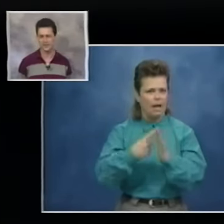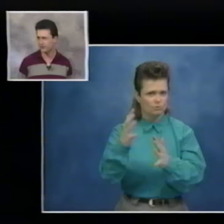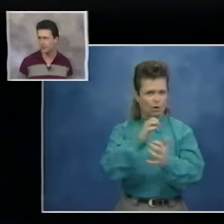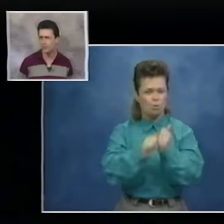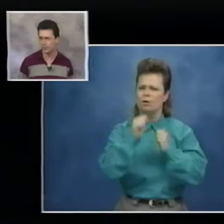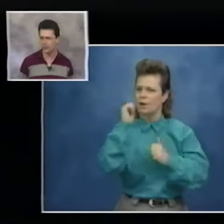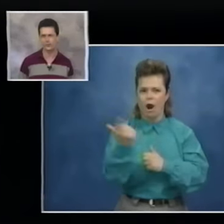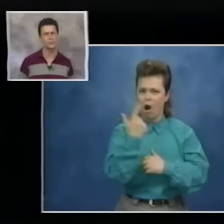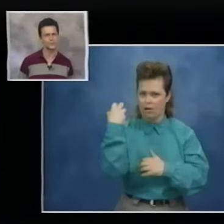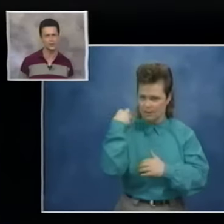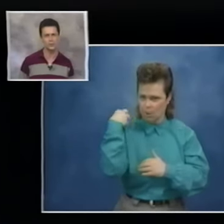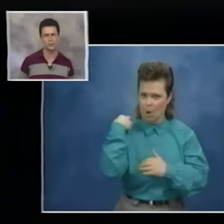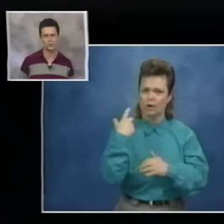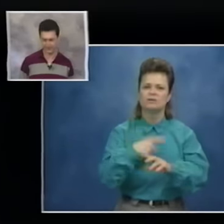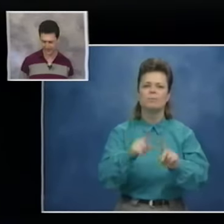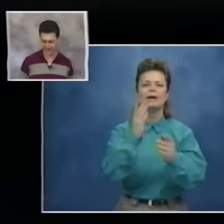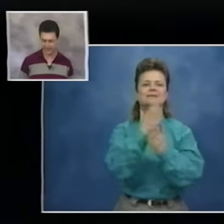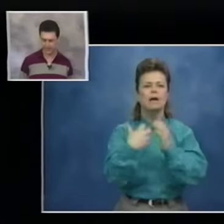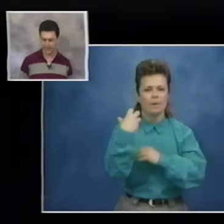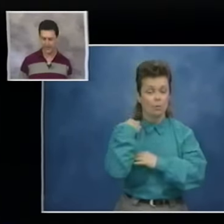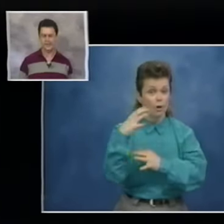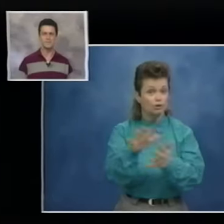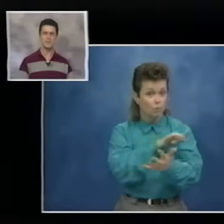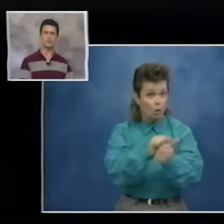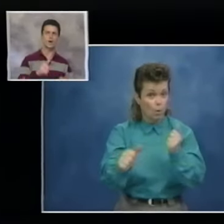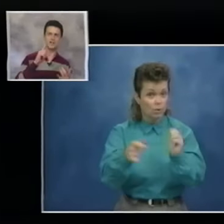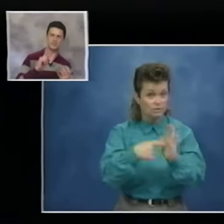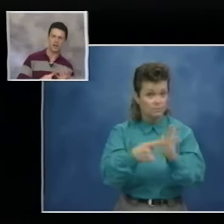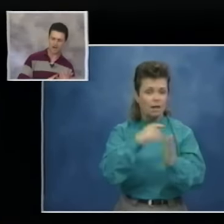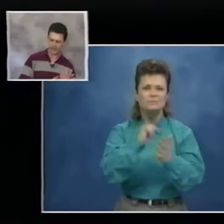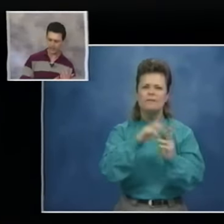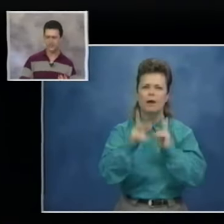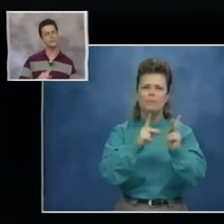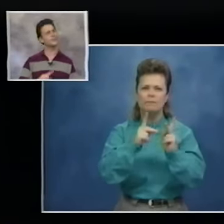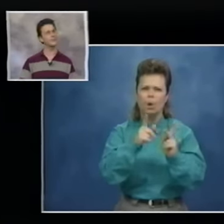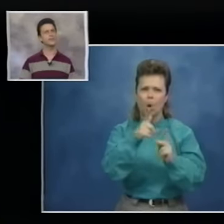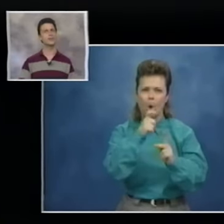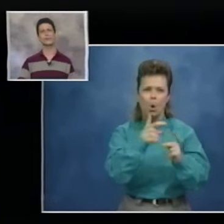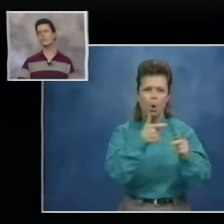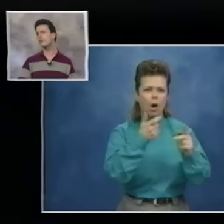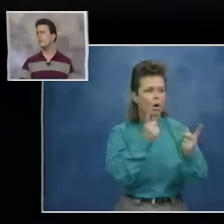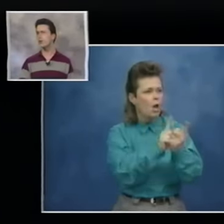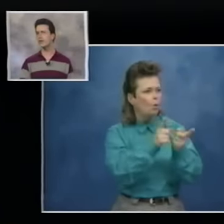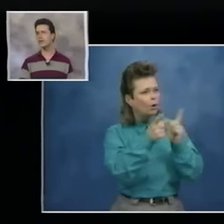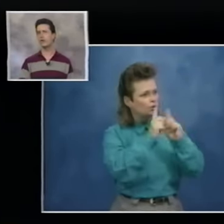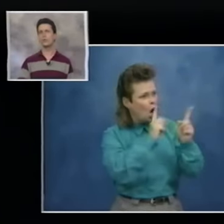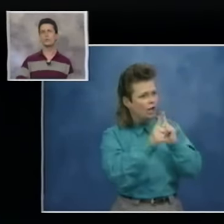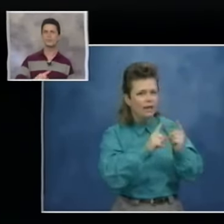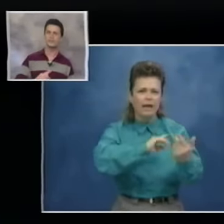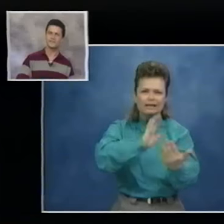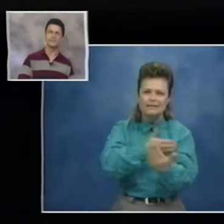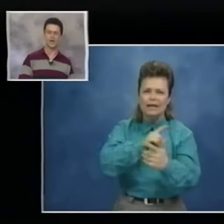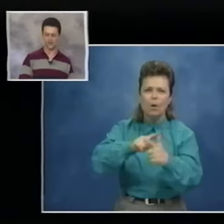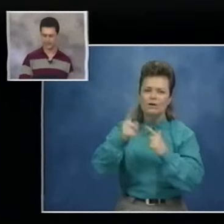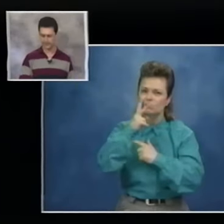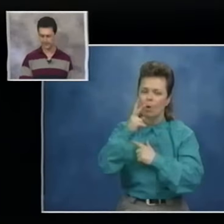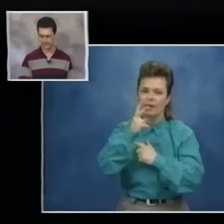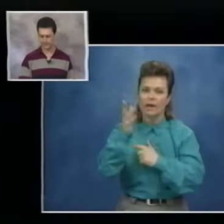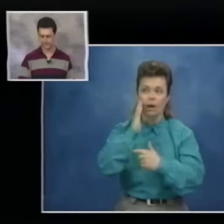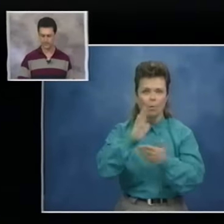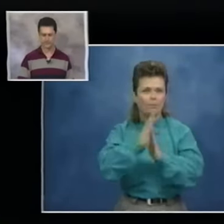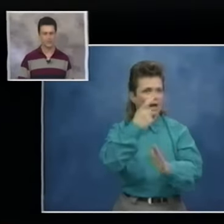employers, but some employers were so cruel at times that people caught talking, singing, or smoking would receive